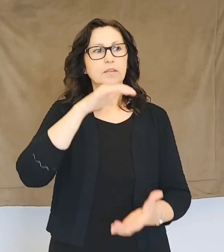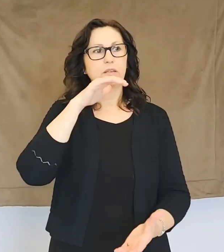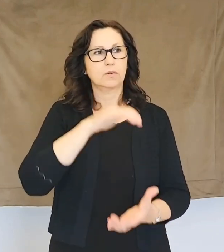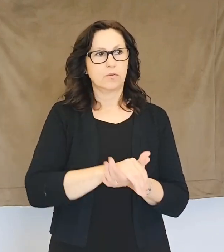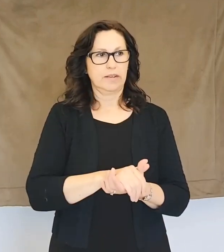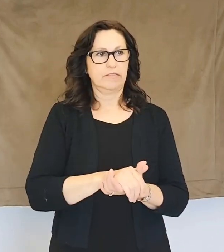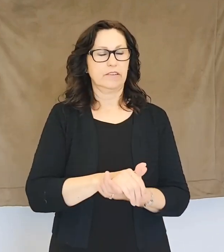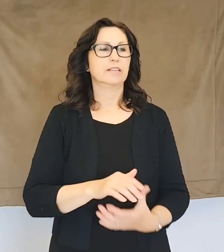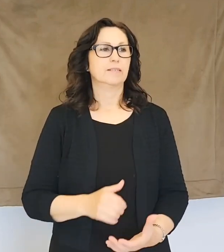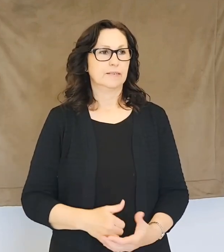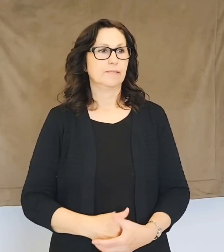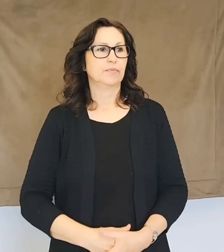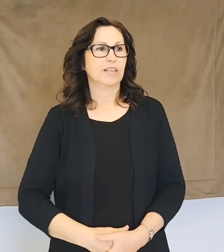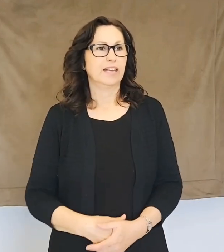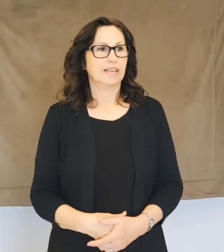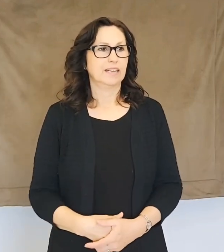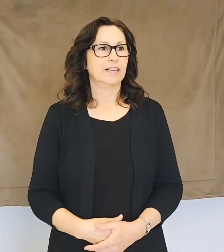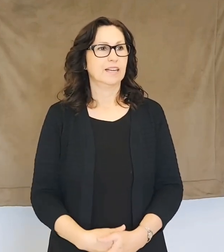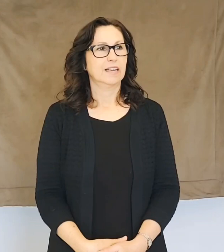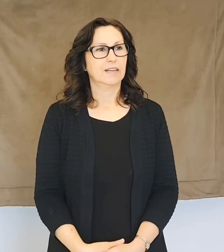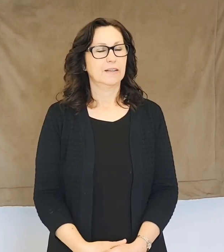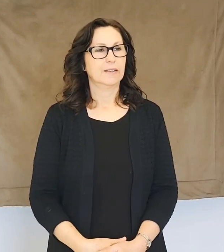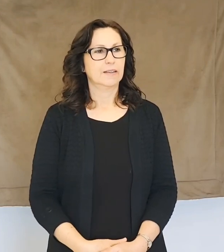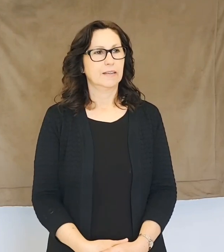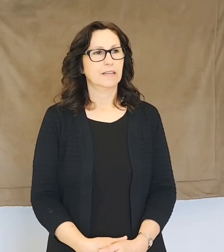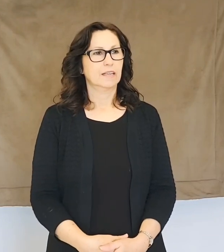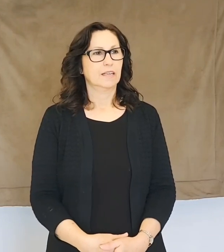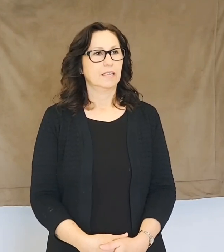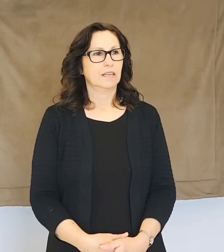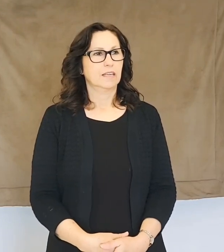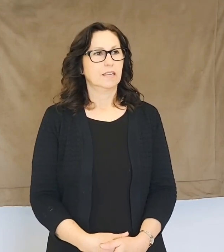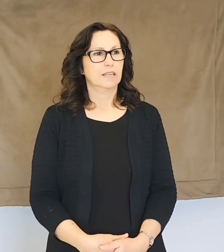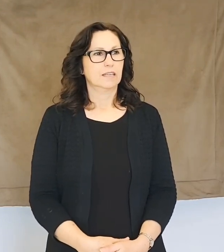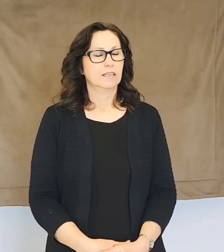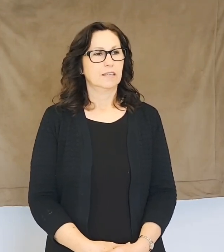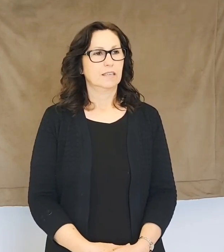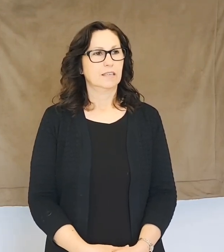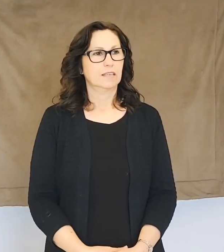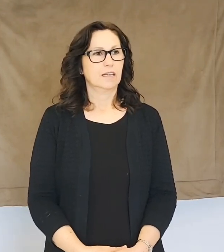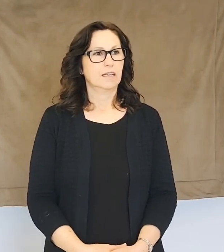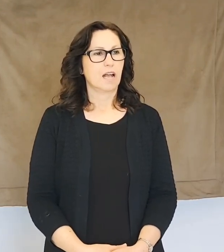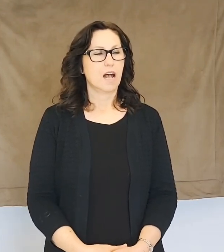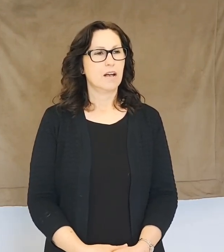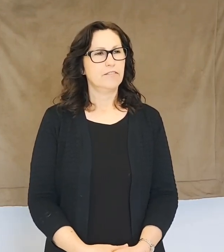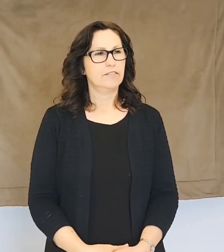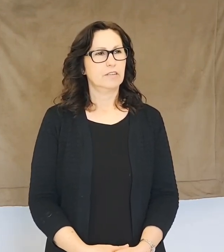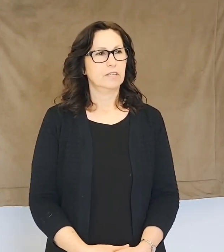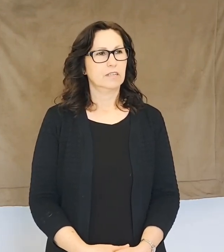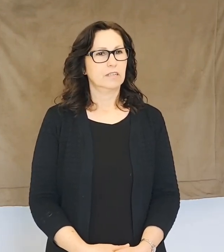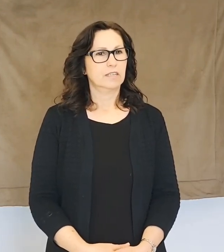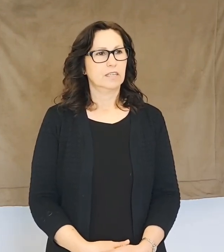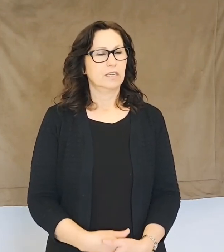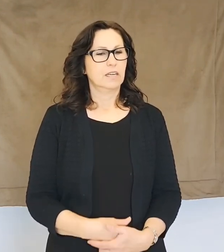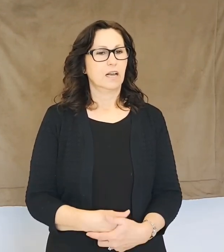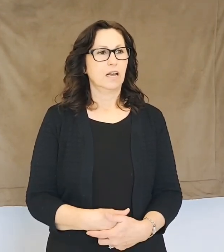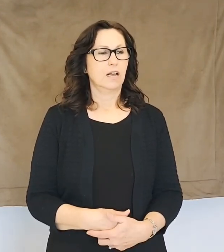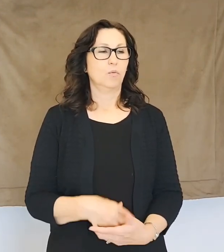husband, wife. And what's the, adding stuff, what's of? Of? Yeah. Well,